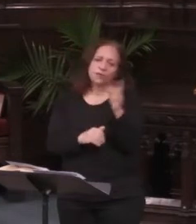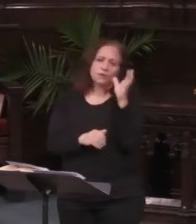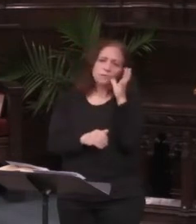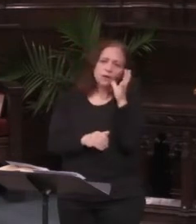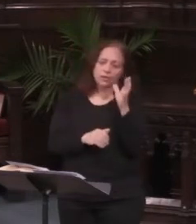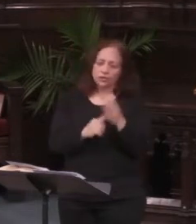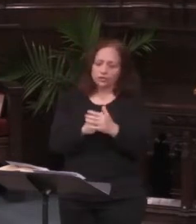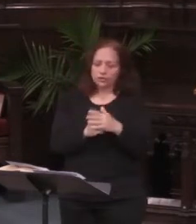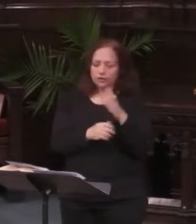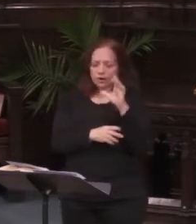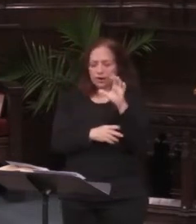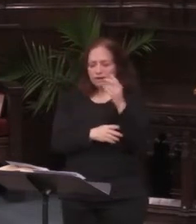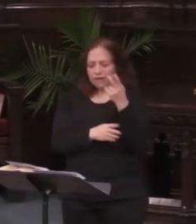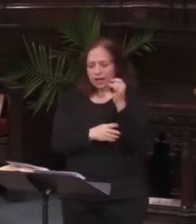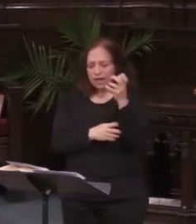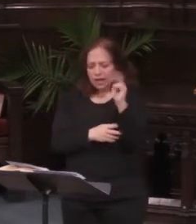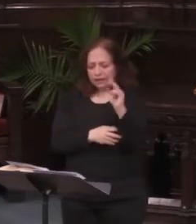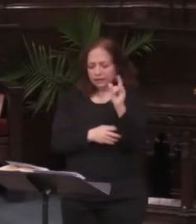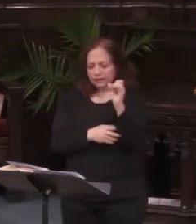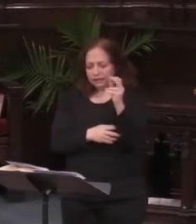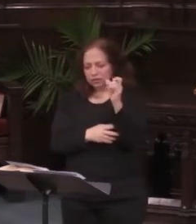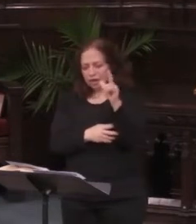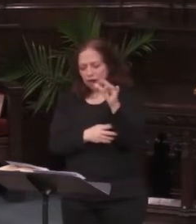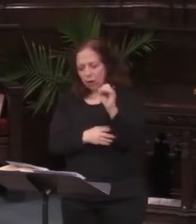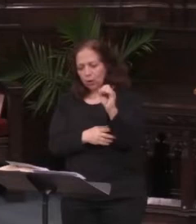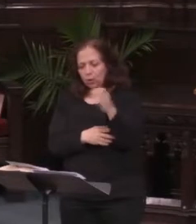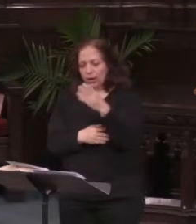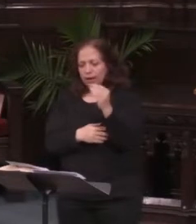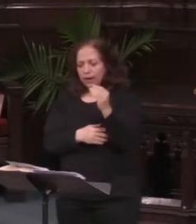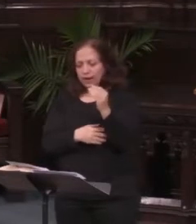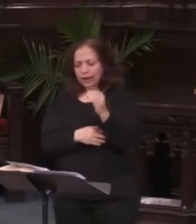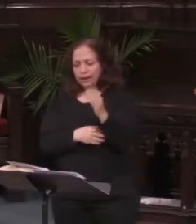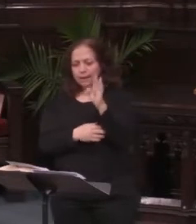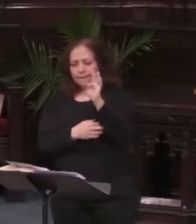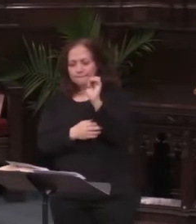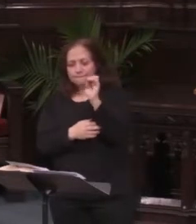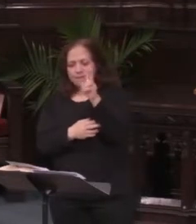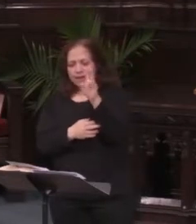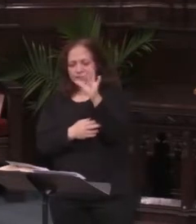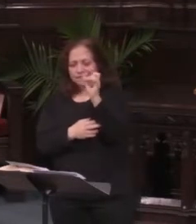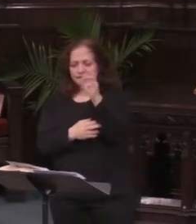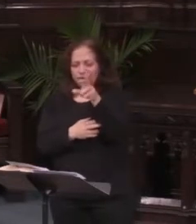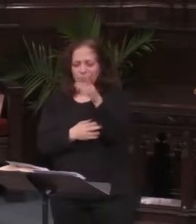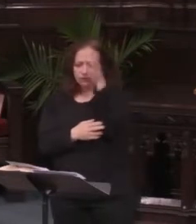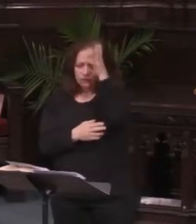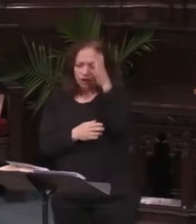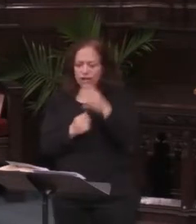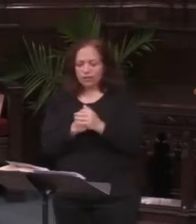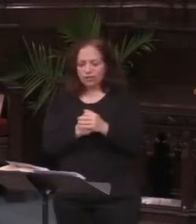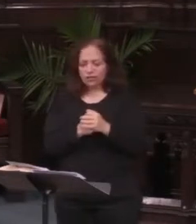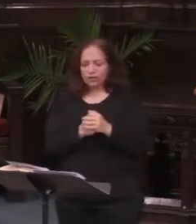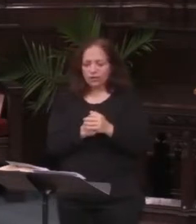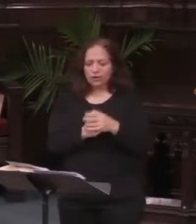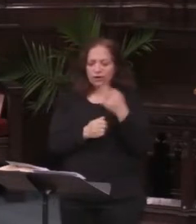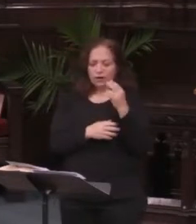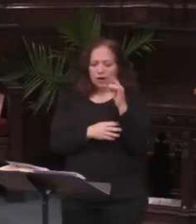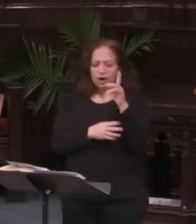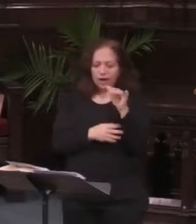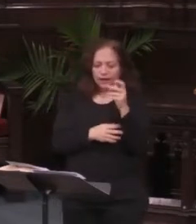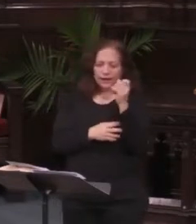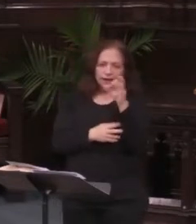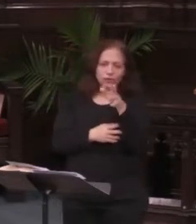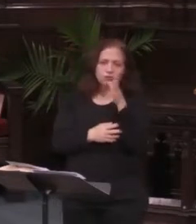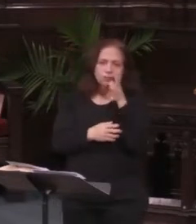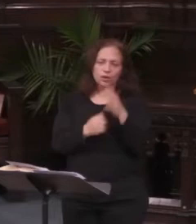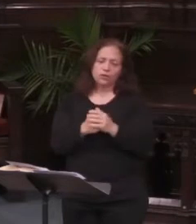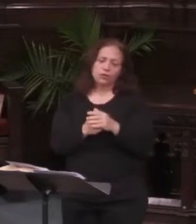of Helen Silchenko and Holly Landers. We pray for Bev Sears' father. We pray for peace and comfort for all